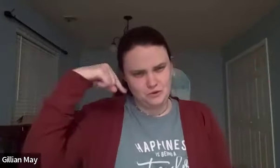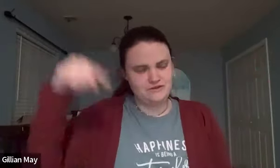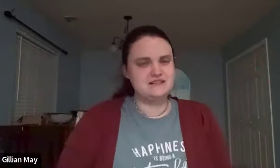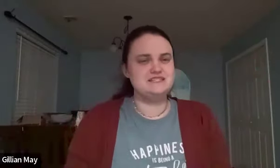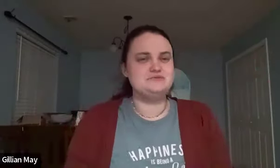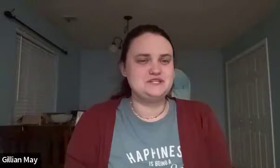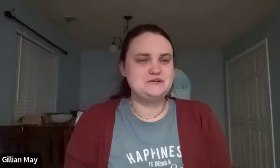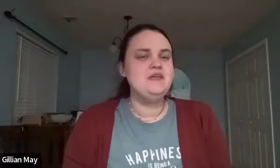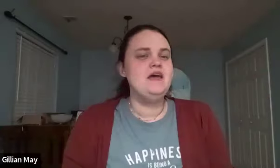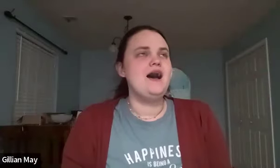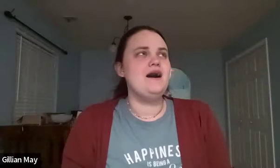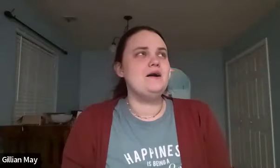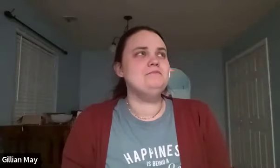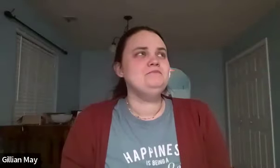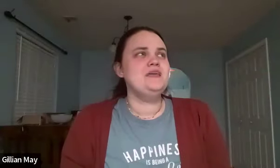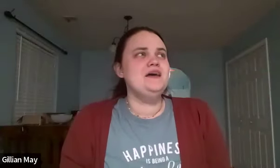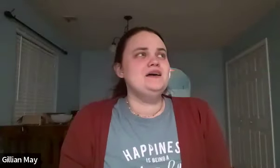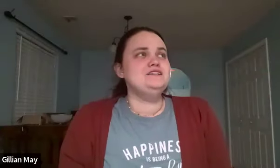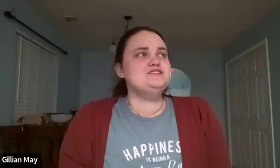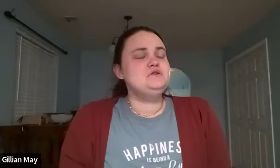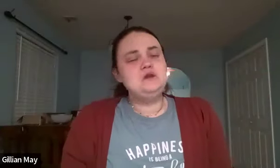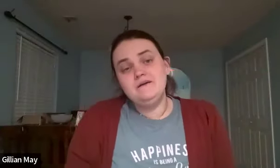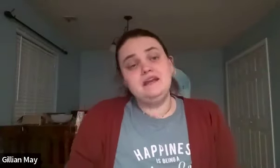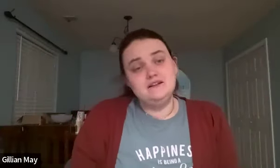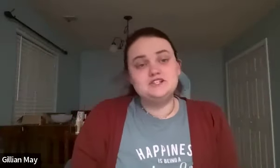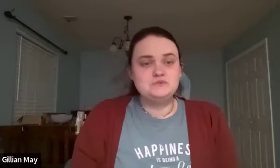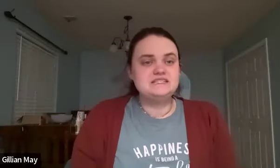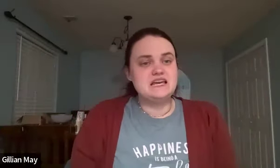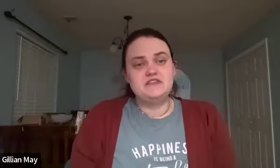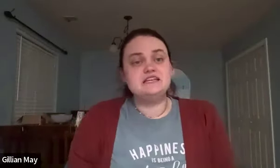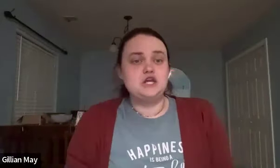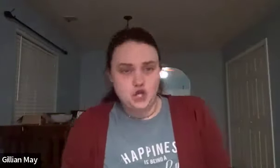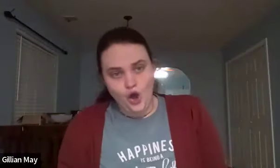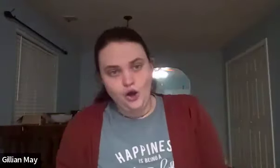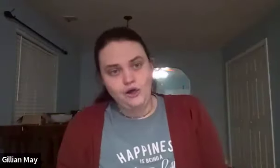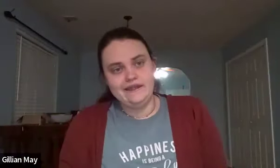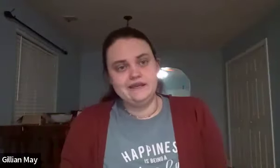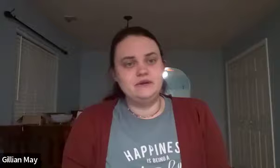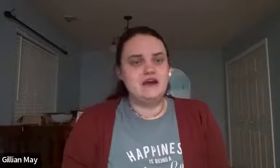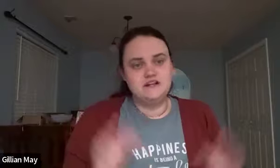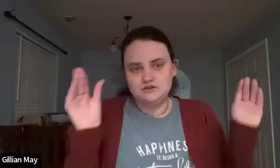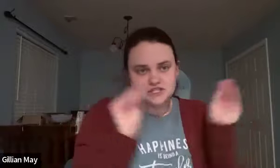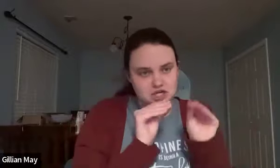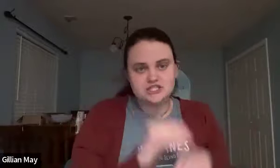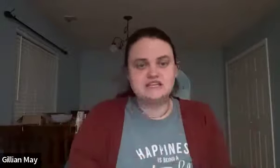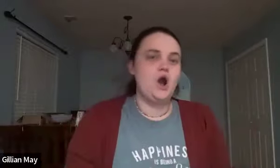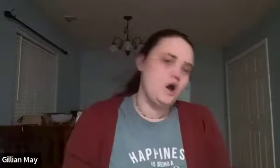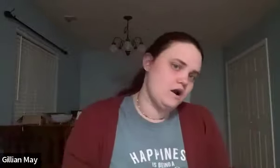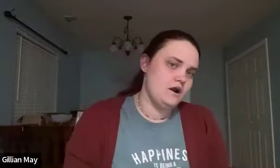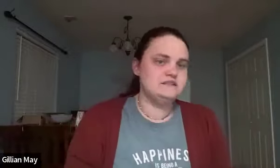in the classes as we do. So you know how in English we say things like y'all, and we have like those conjunctions like aren't